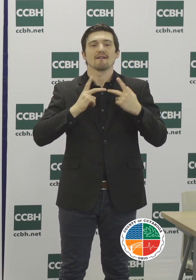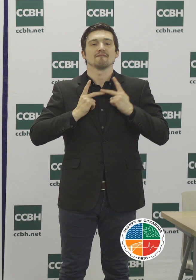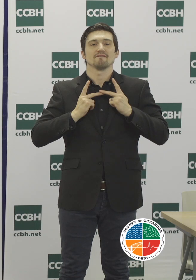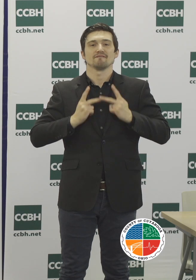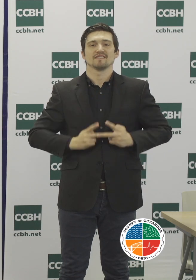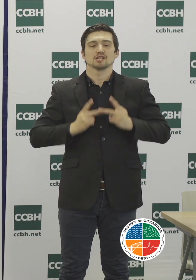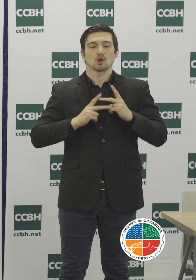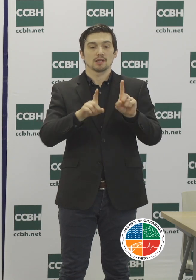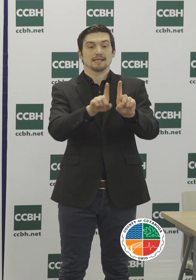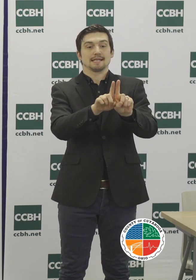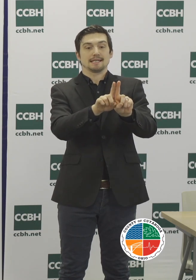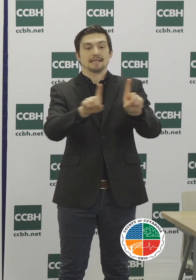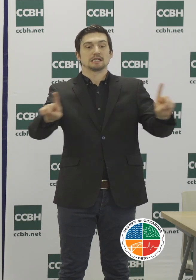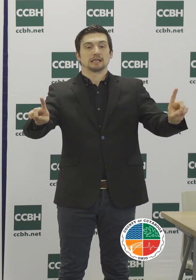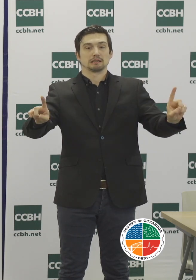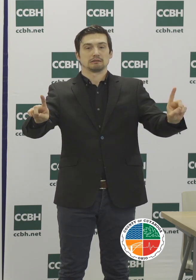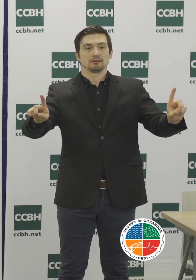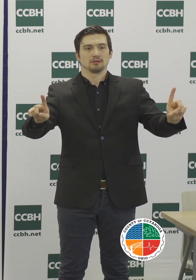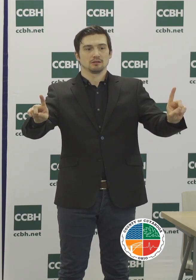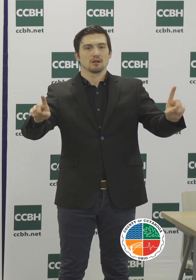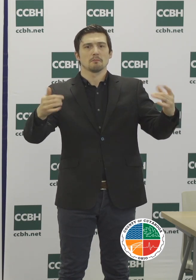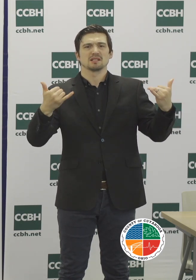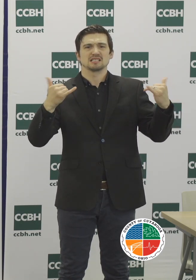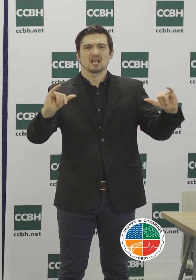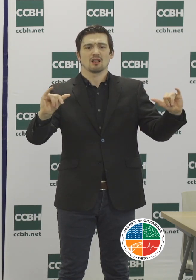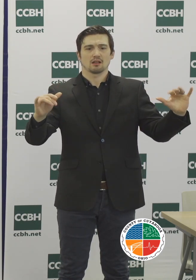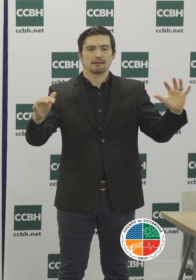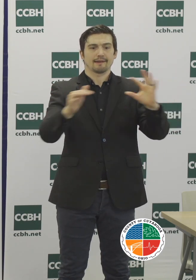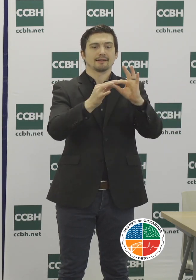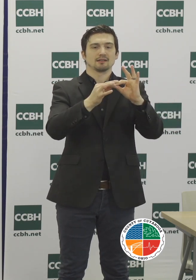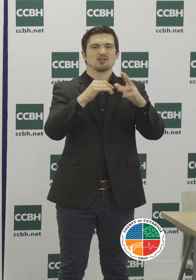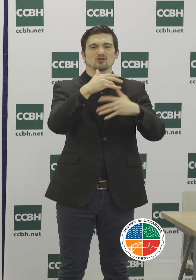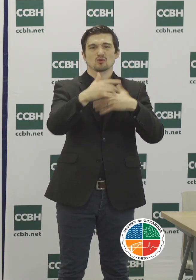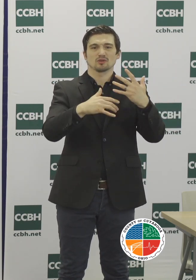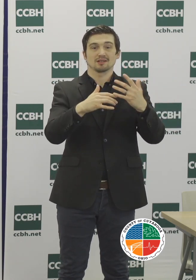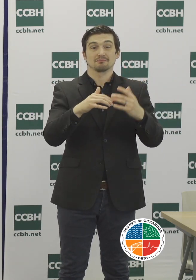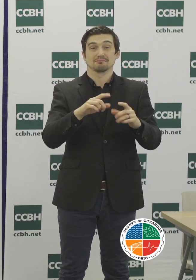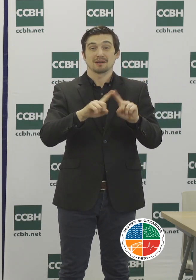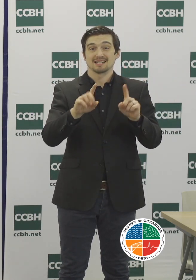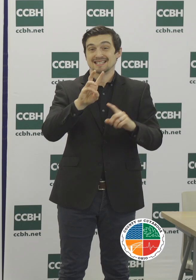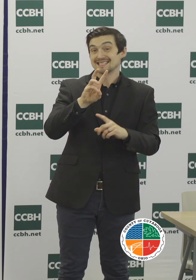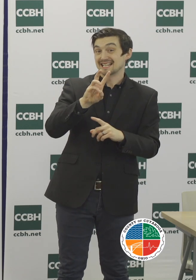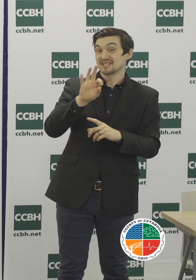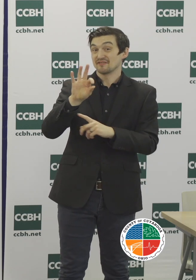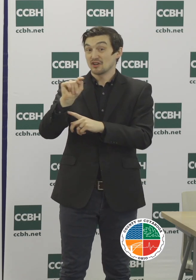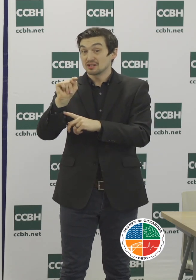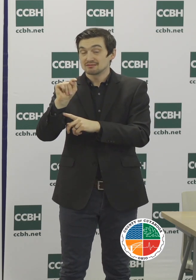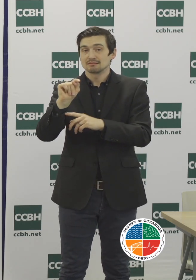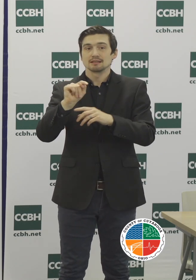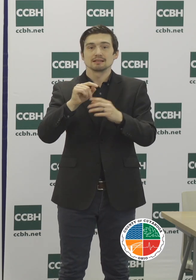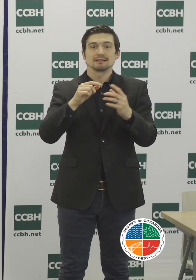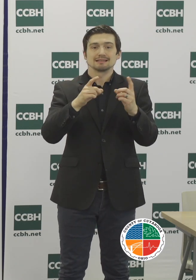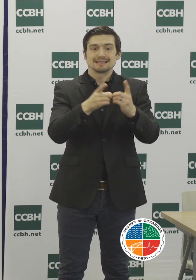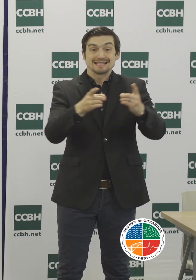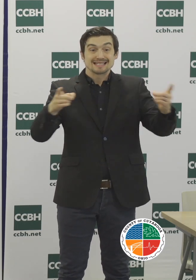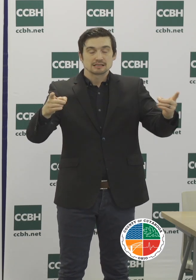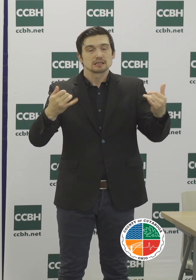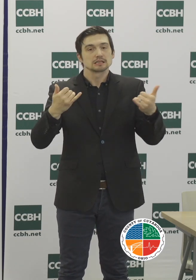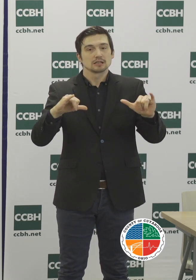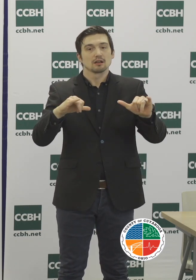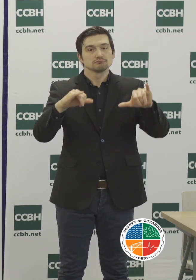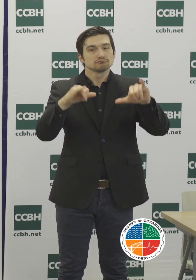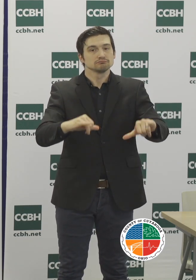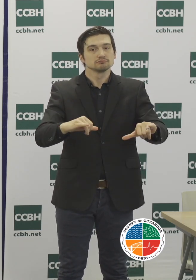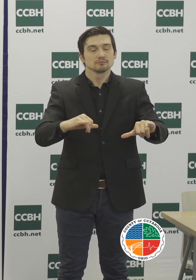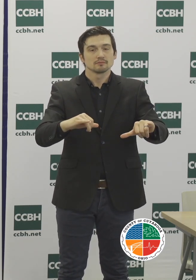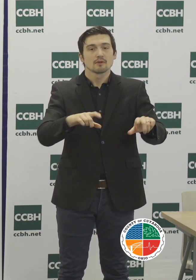distancing. We want people to stay socially connected, but that 6-foot distance as a guide is still in place. Hand